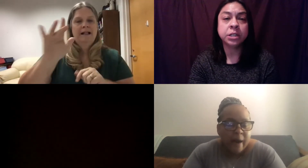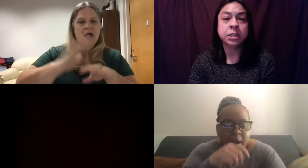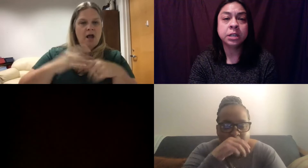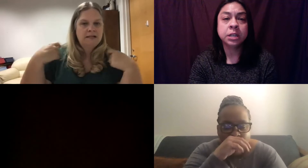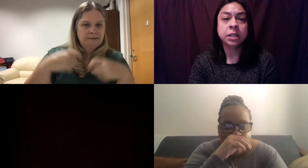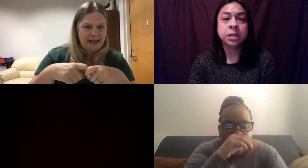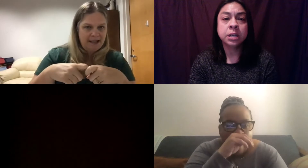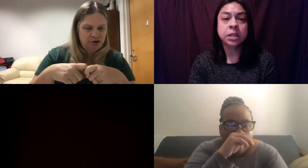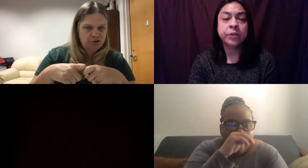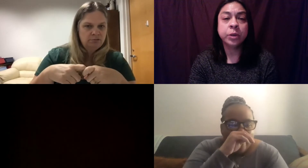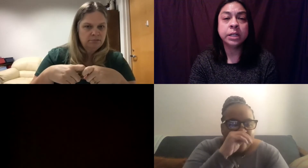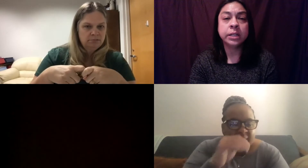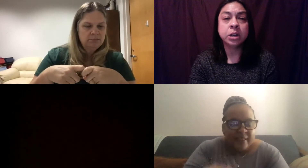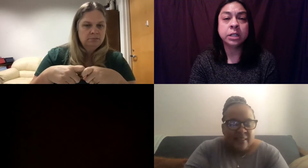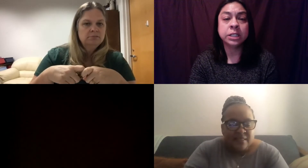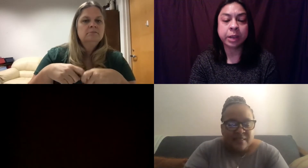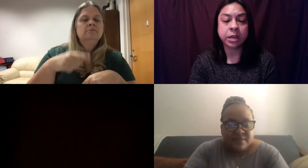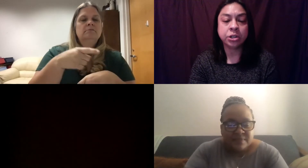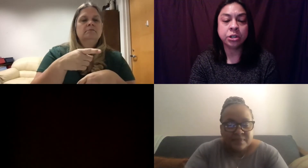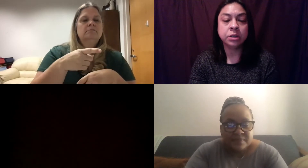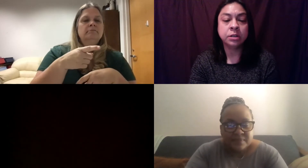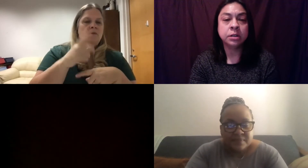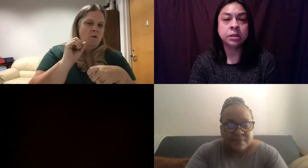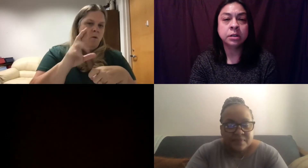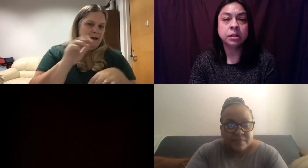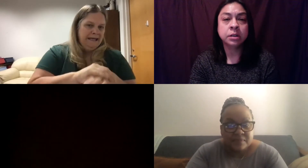interpretation. If you can click on Spanish